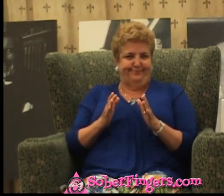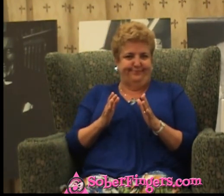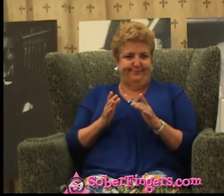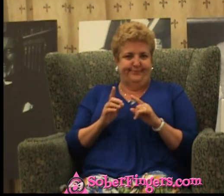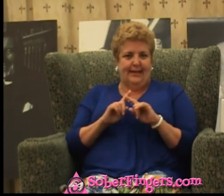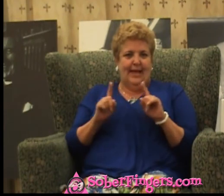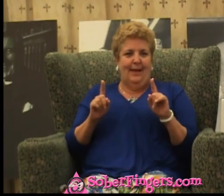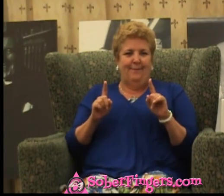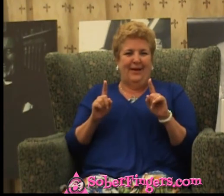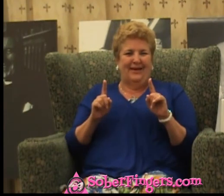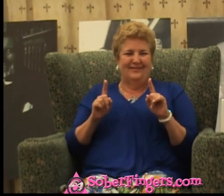almost in half.